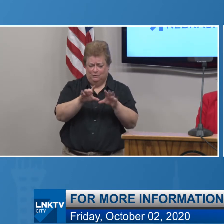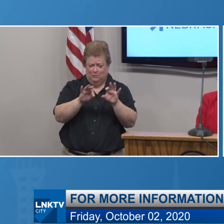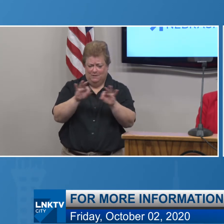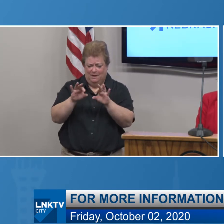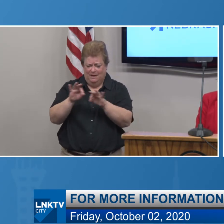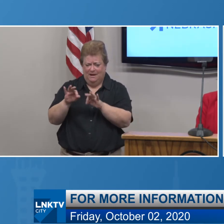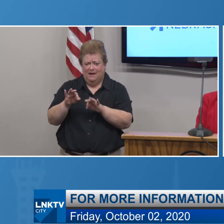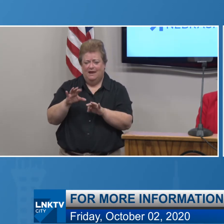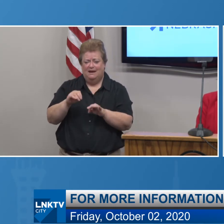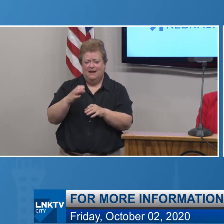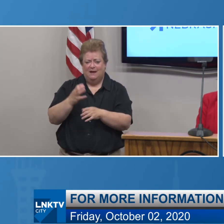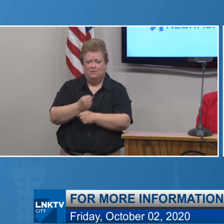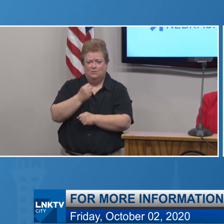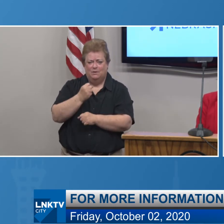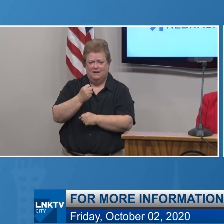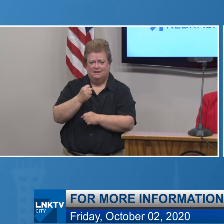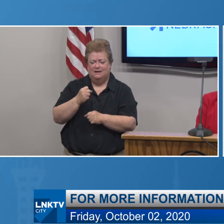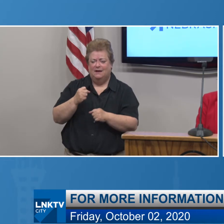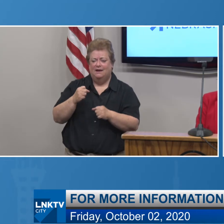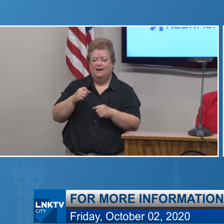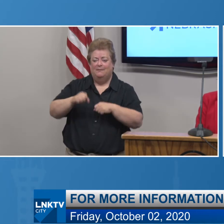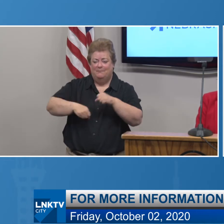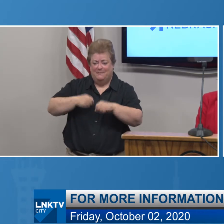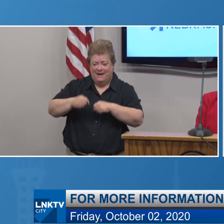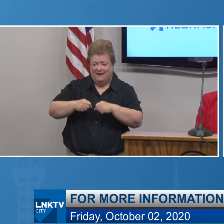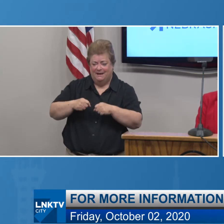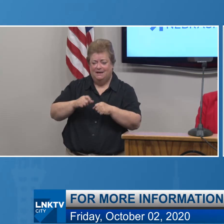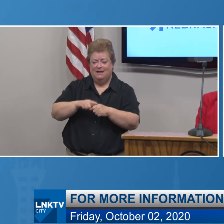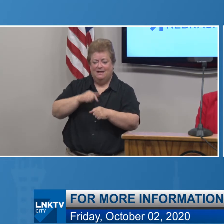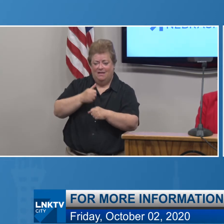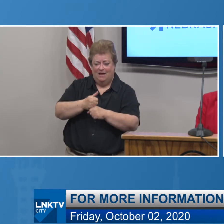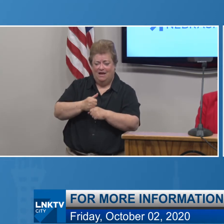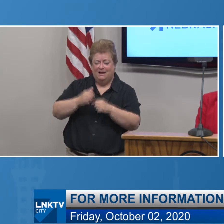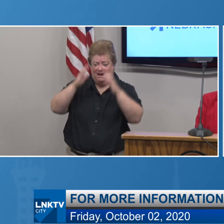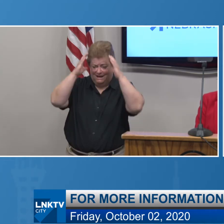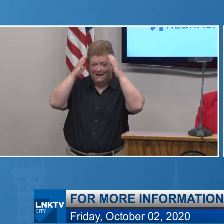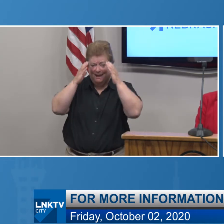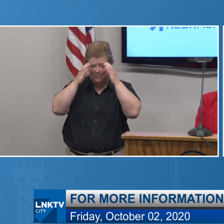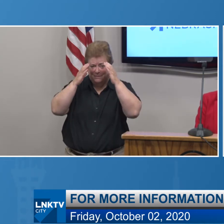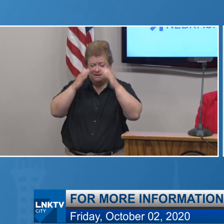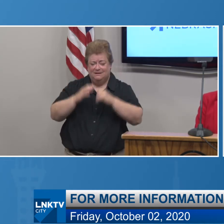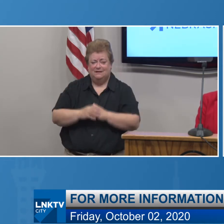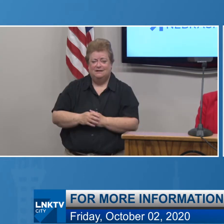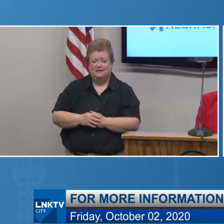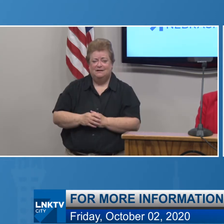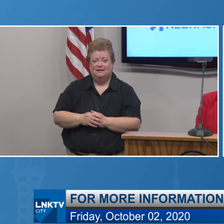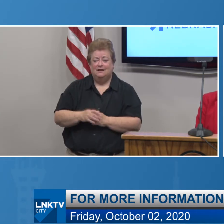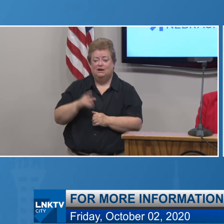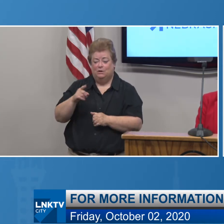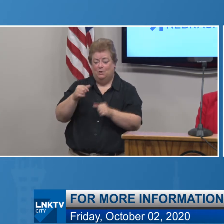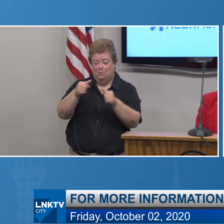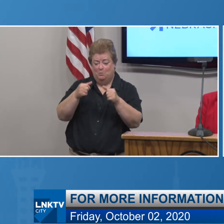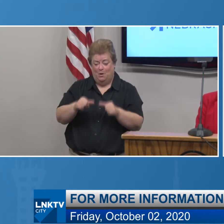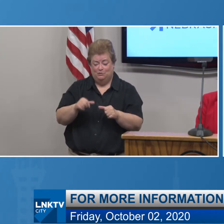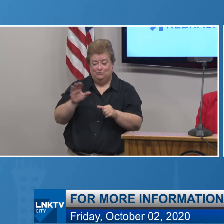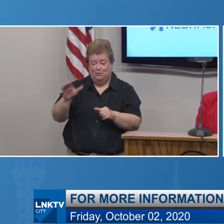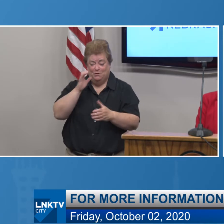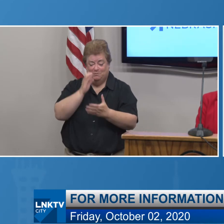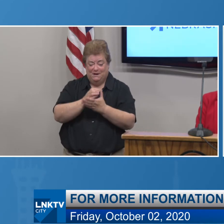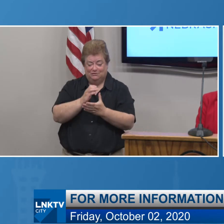win a bike, lock, and helmet from the Bike Kitchen. If people post pictures on social media